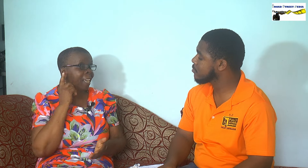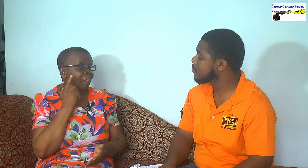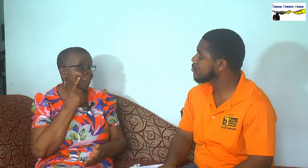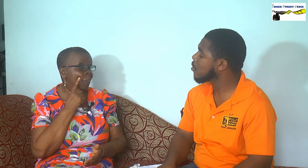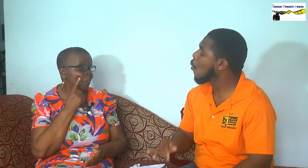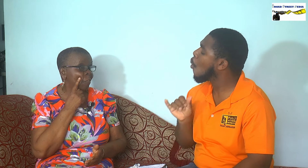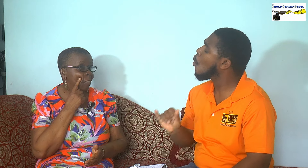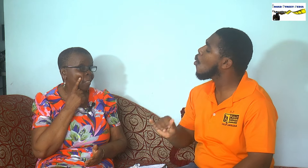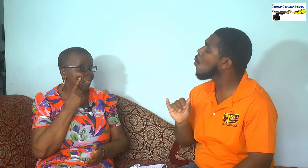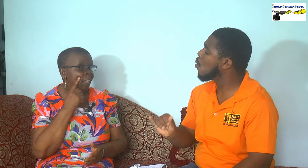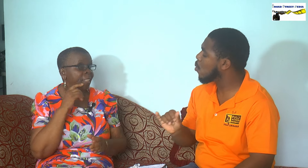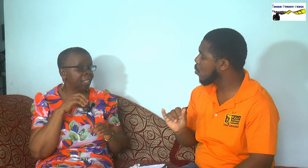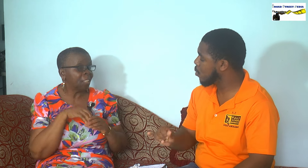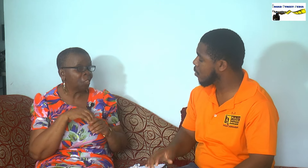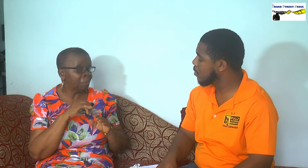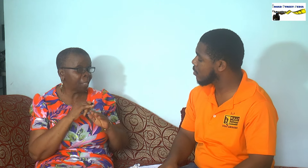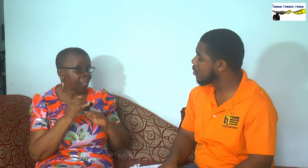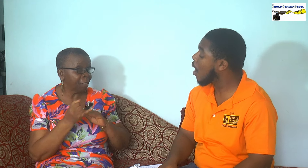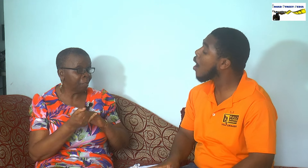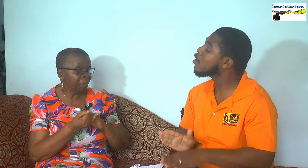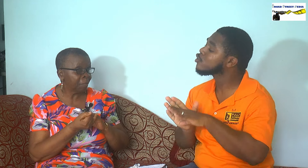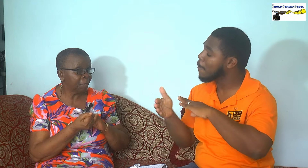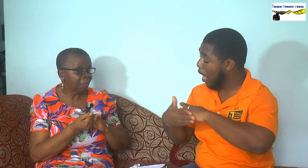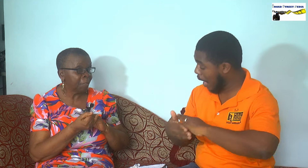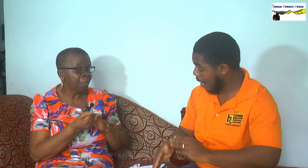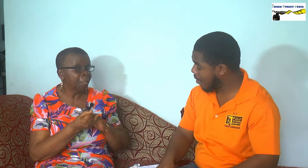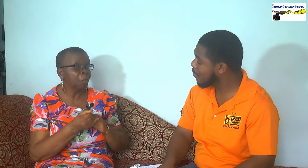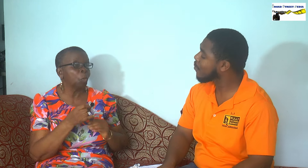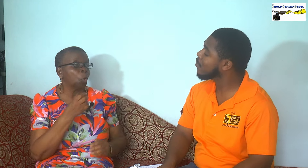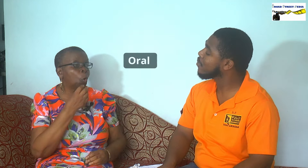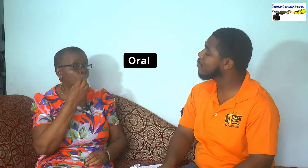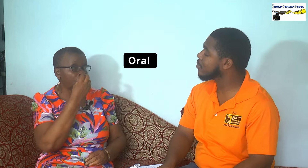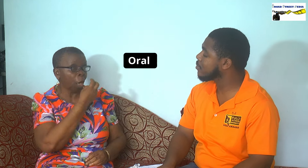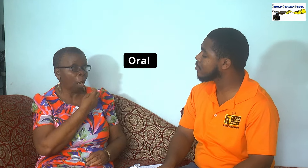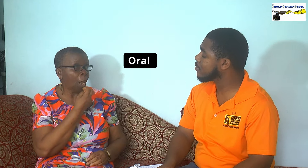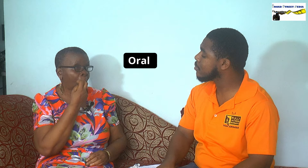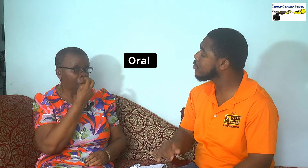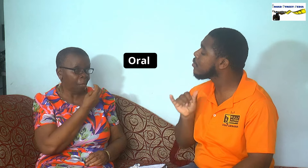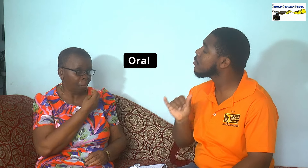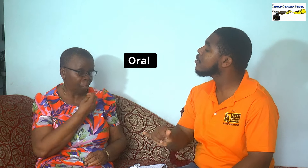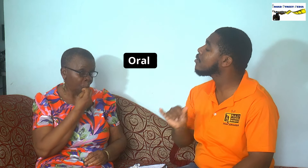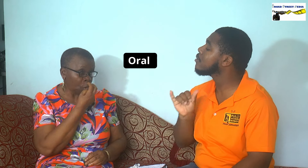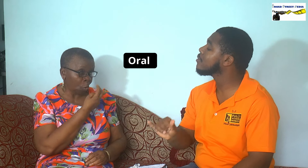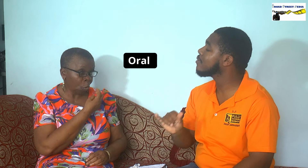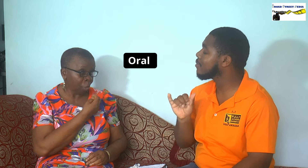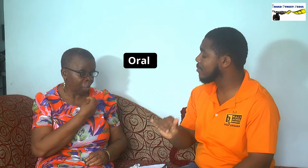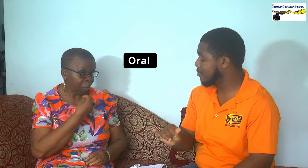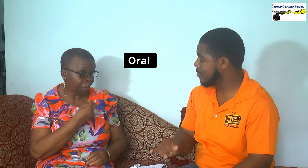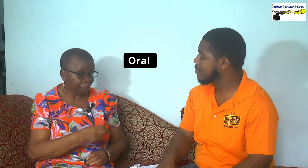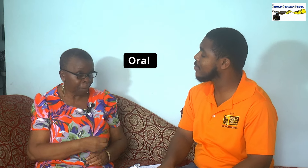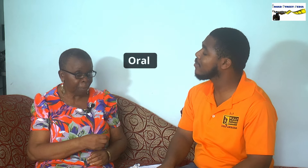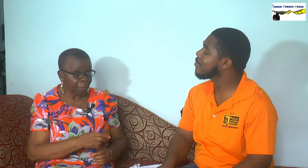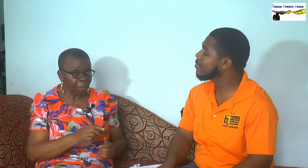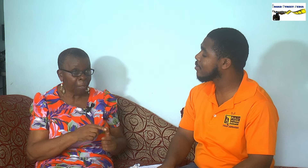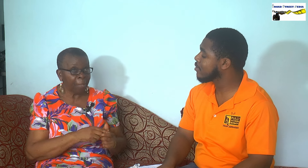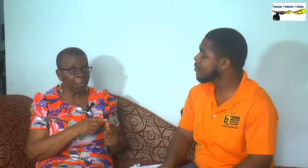deaf in Jamaica, they were oral. They were oral. Okay.